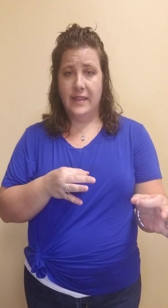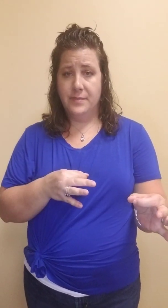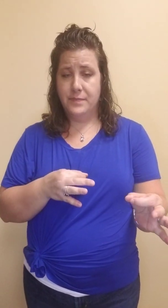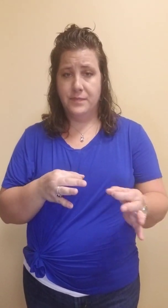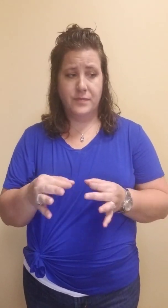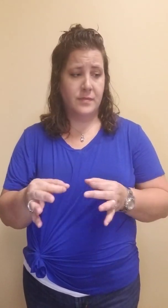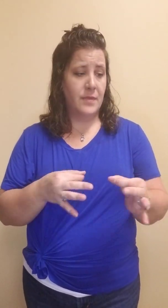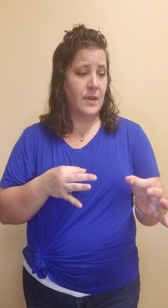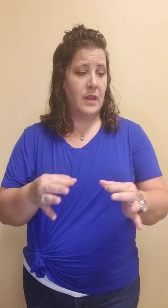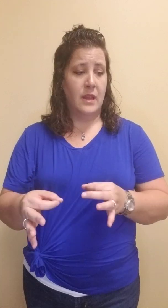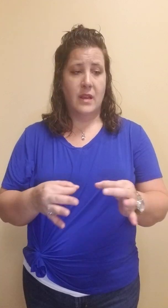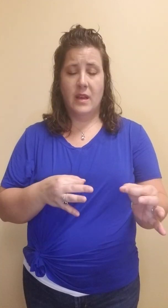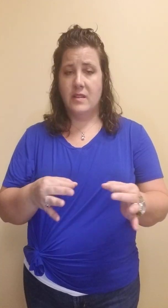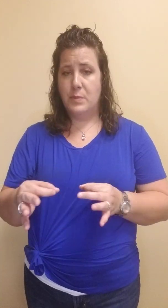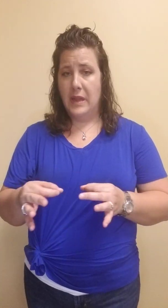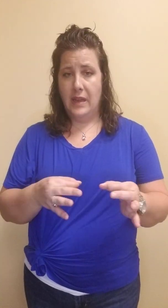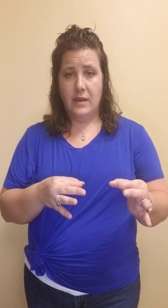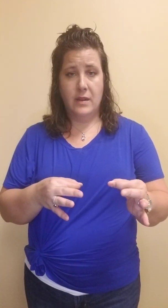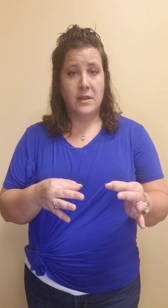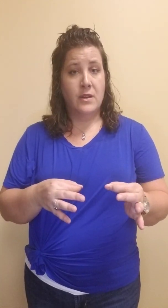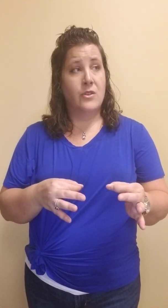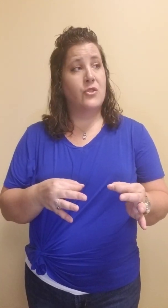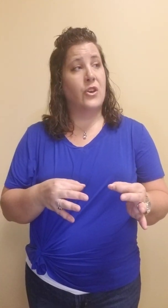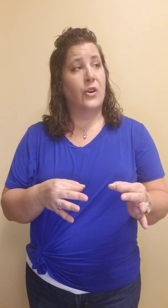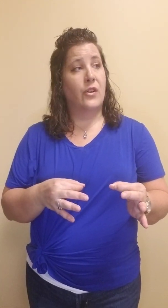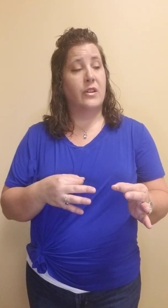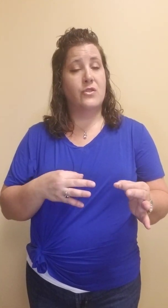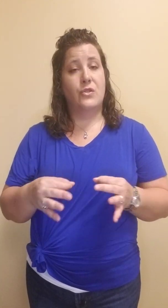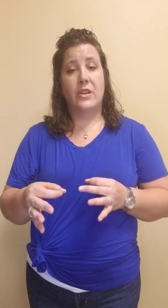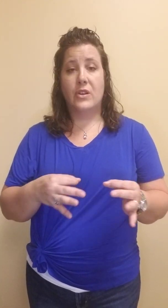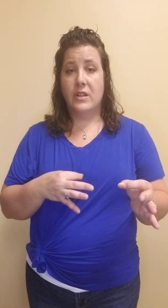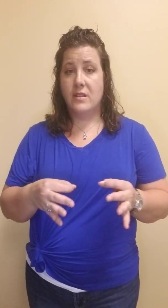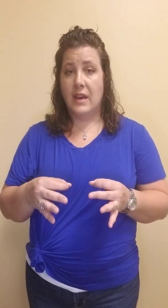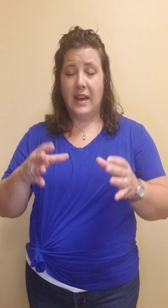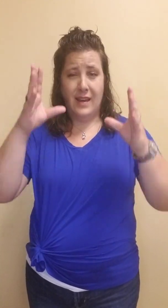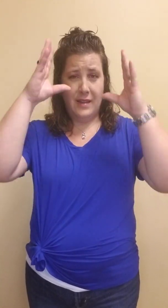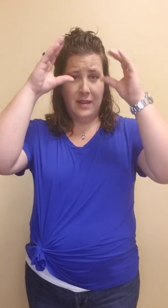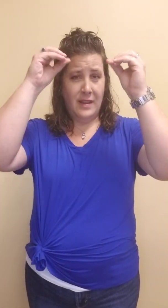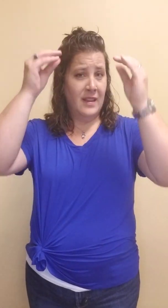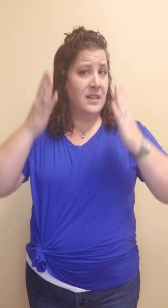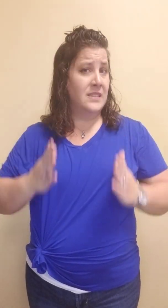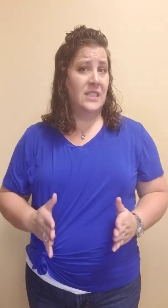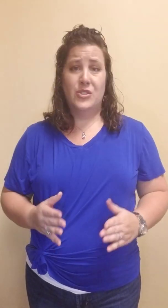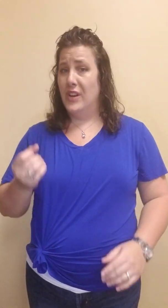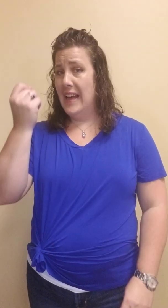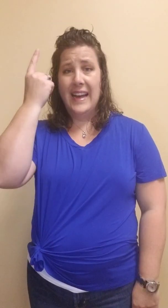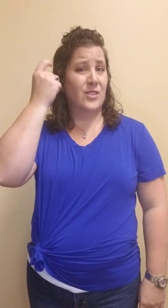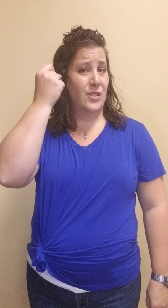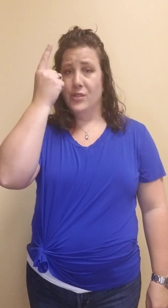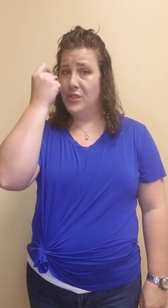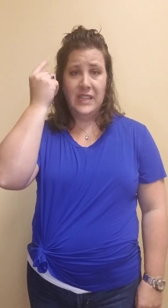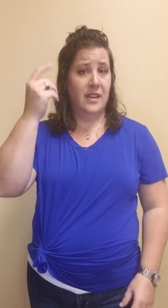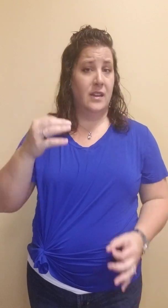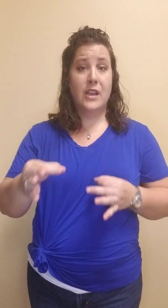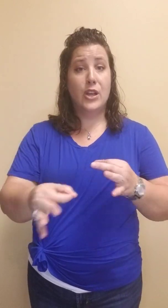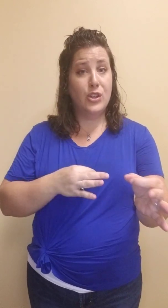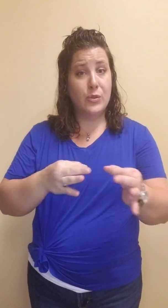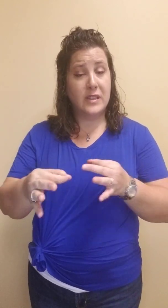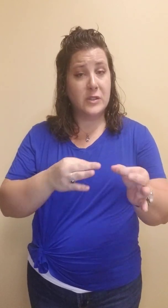Explain. Explain. So a student could say, teacher, I don't understand. Can you